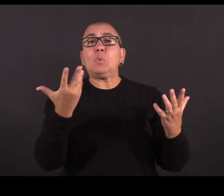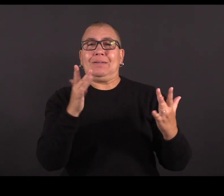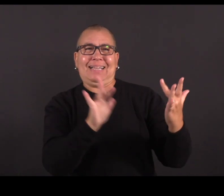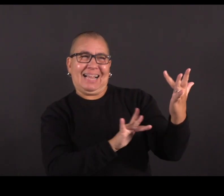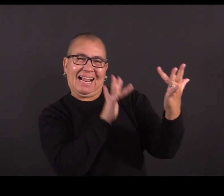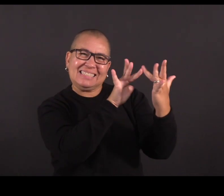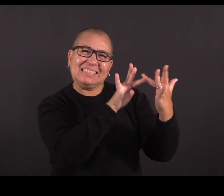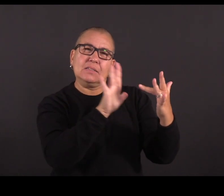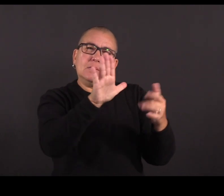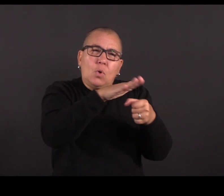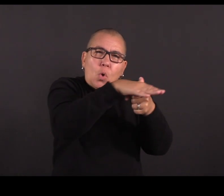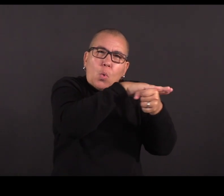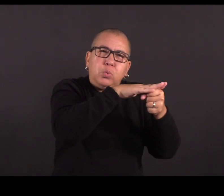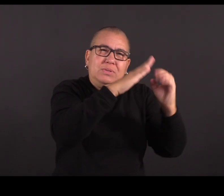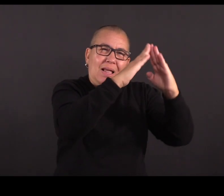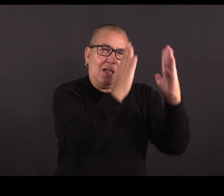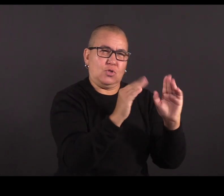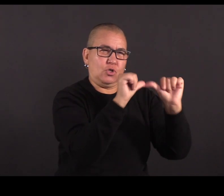agency.